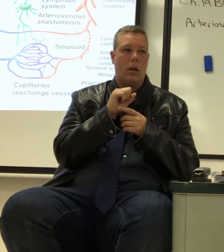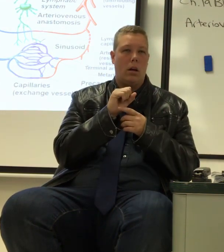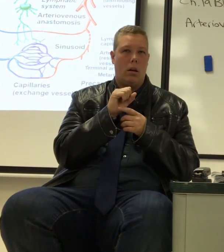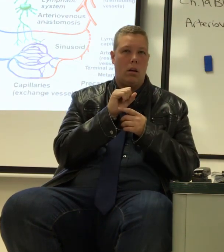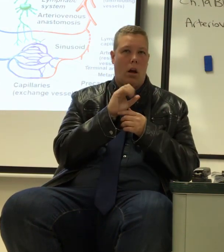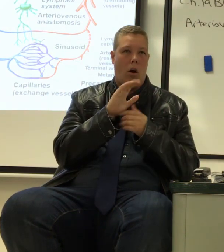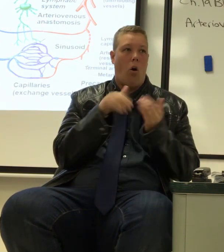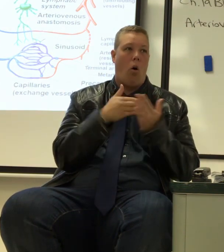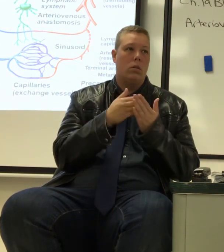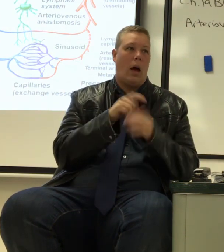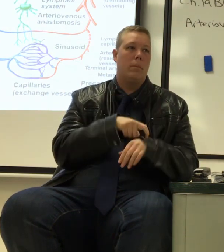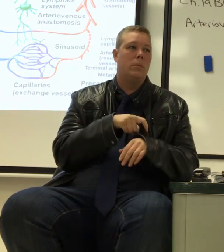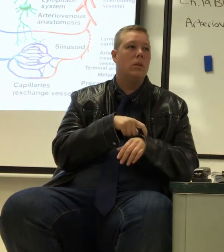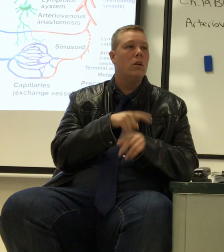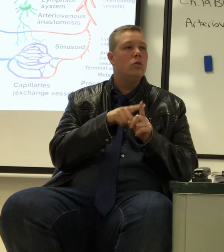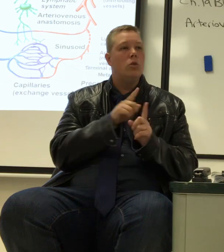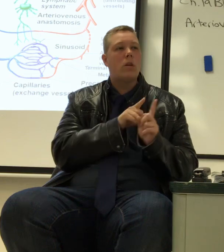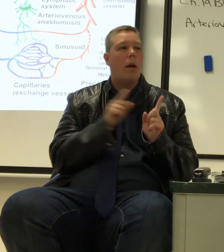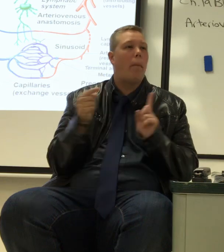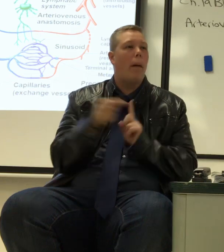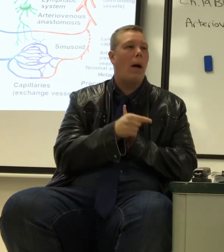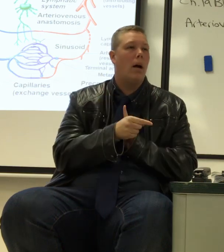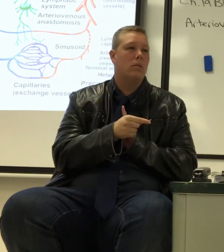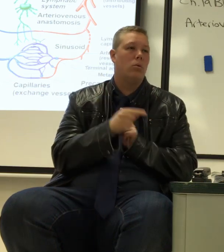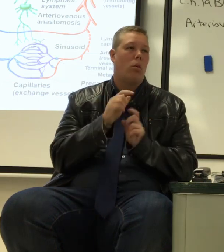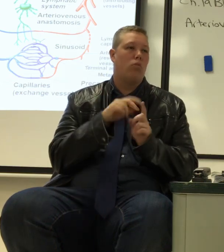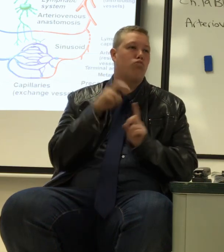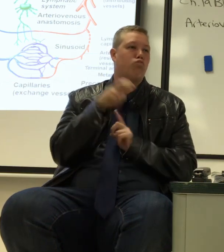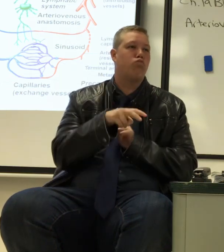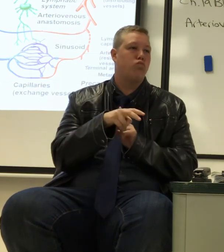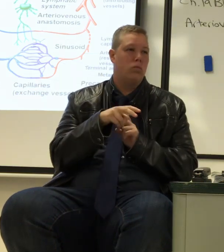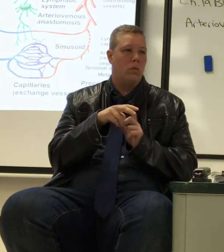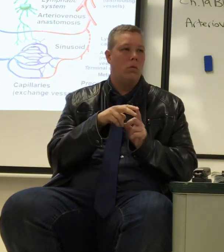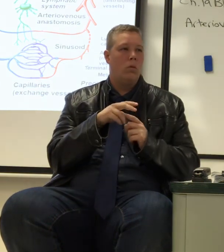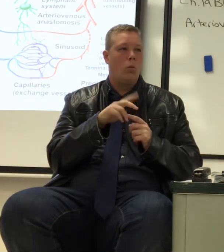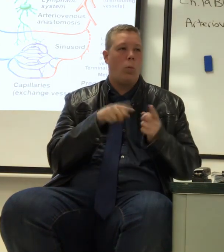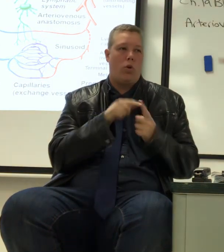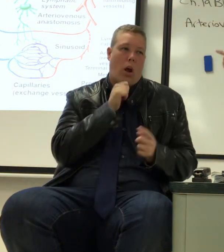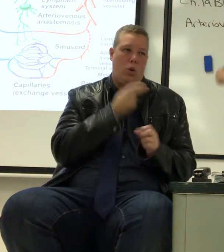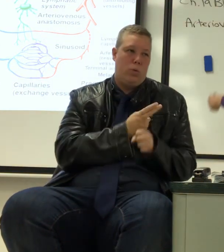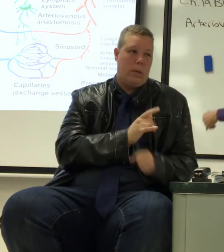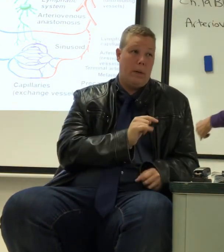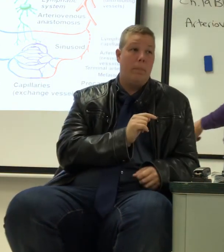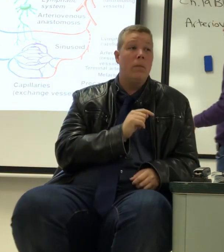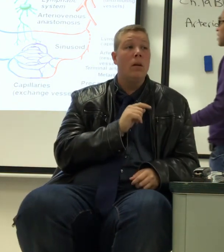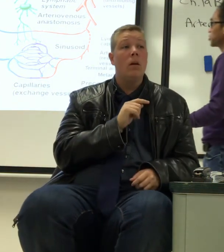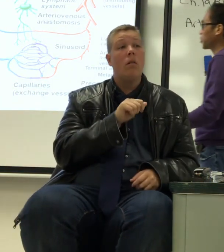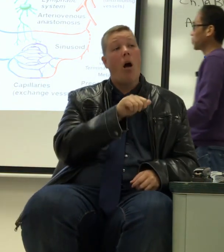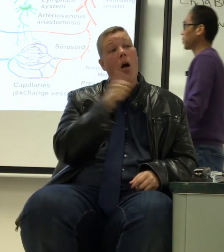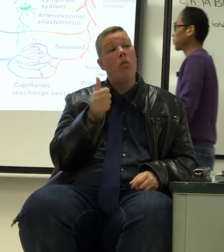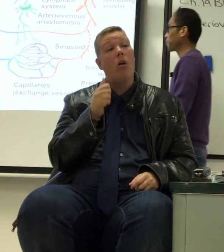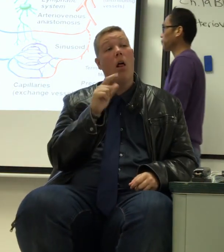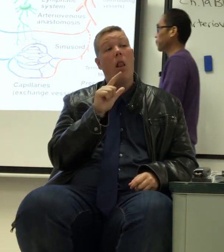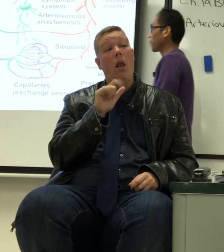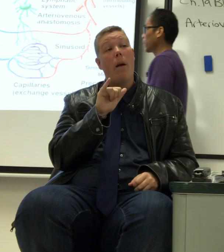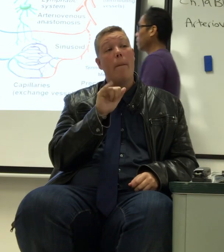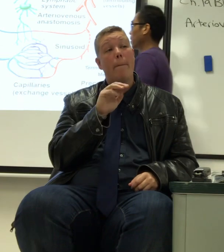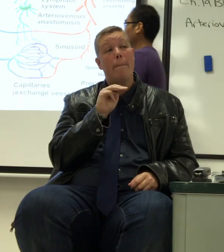So you kind of bypass them when you're not using them. The other thing that's new are the lymphatics shown